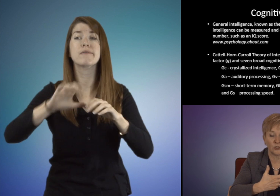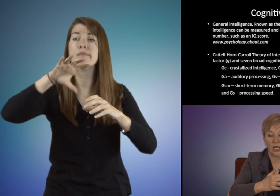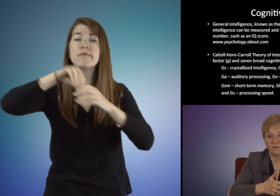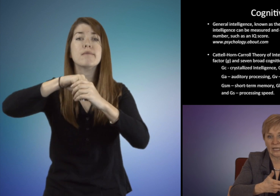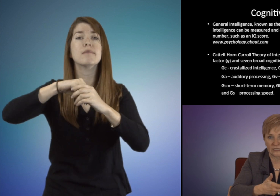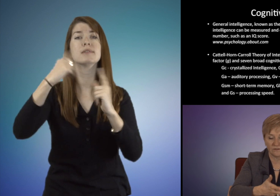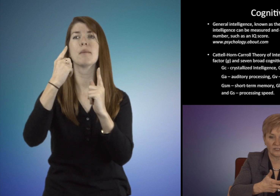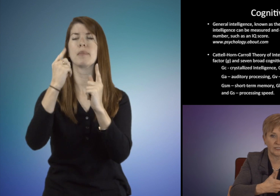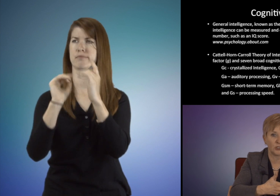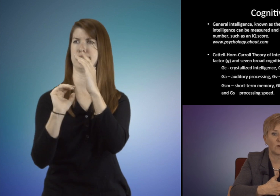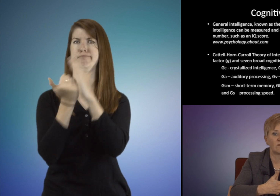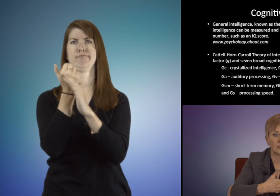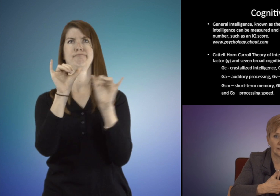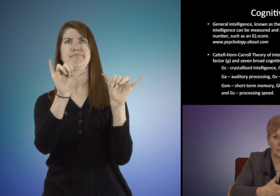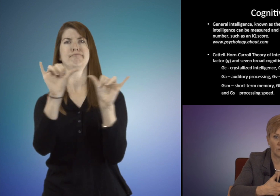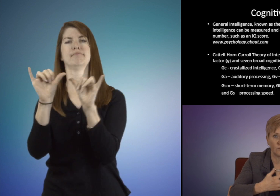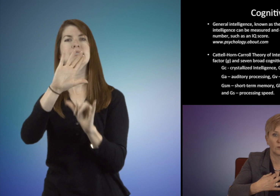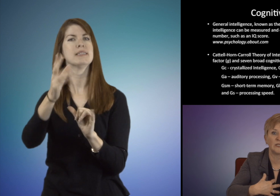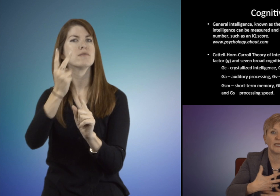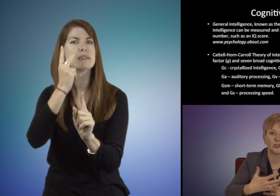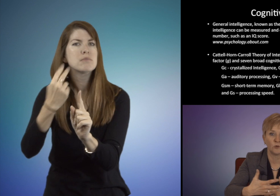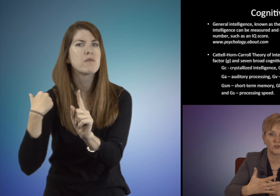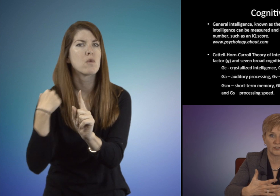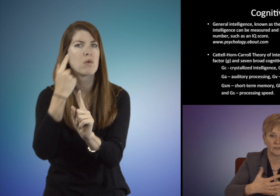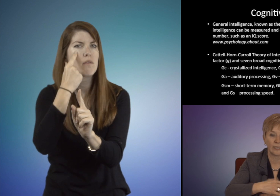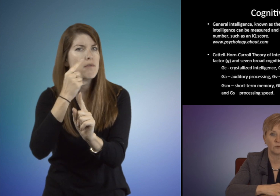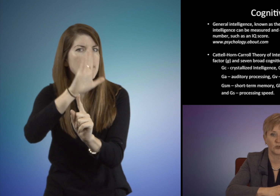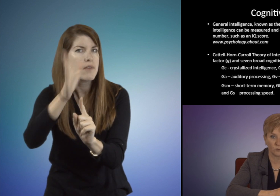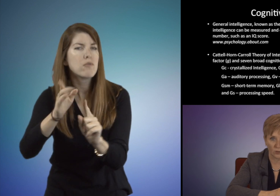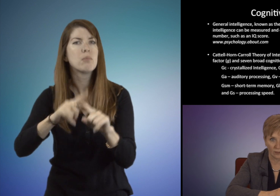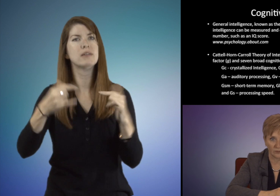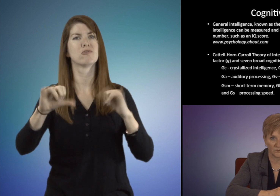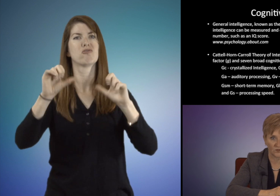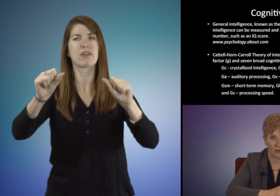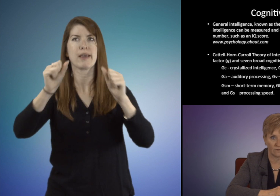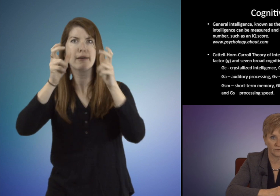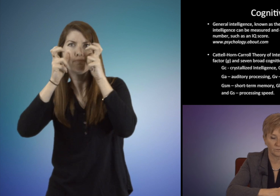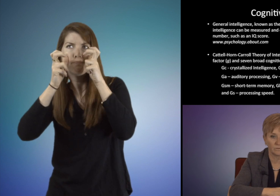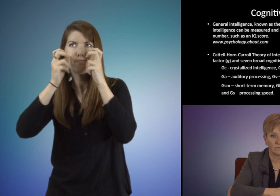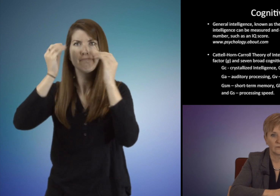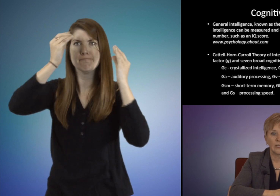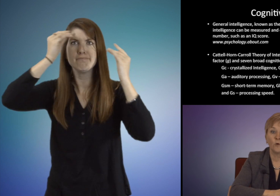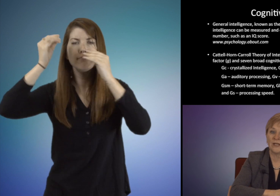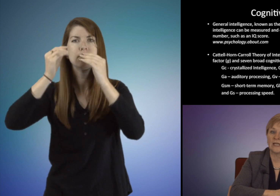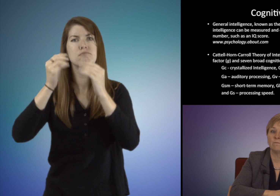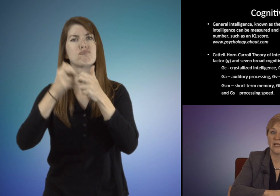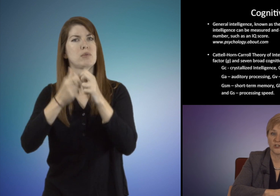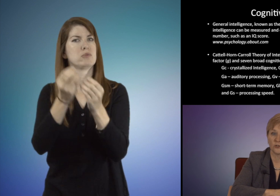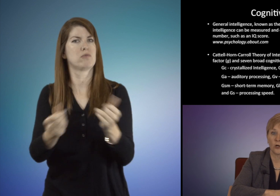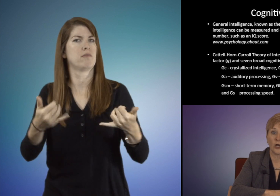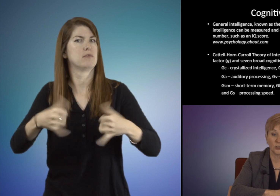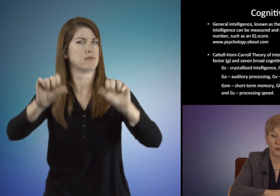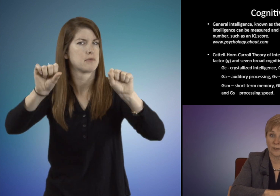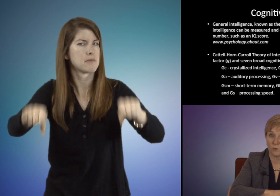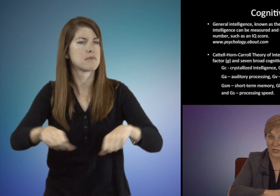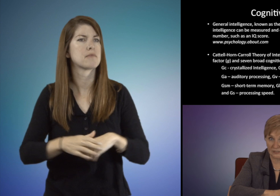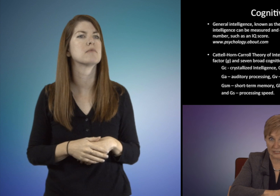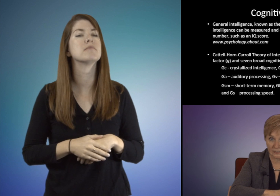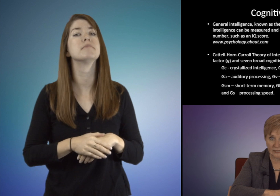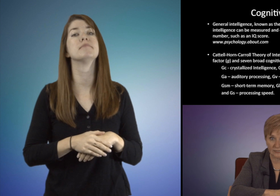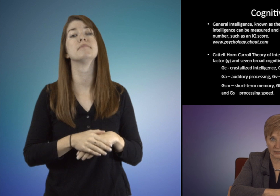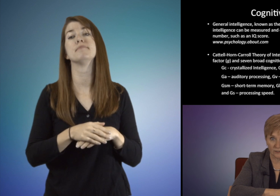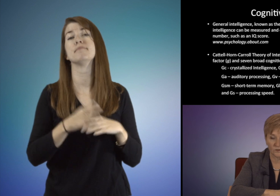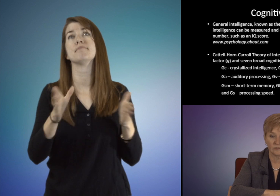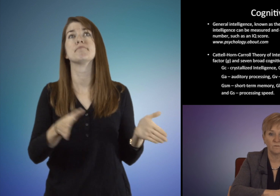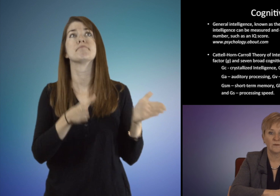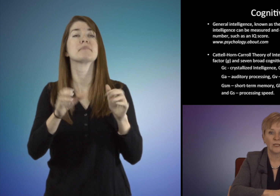things, novel activities that you have not seen before, but yet you are still able to problem solve. We can measure auditory